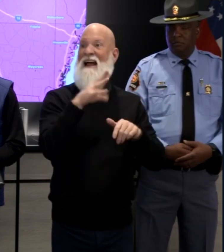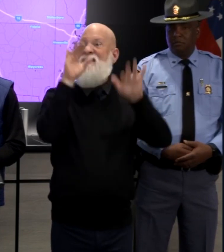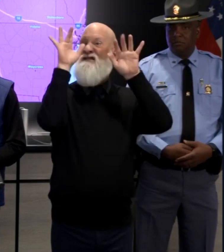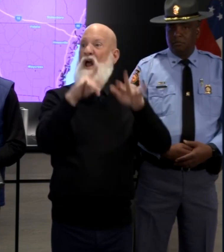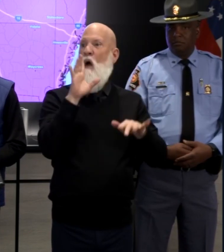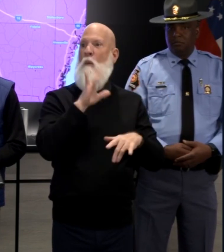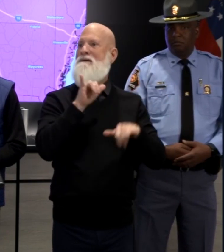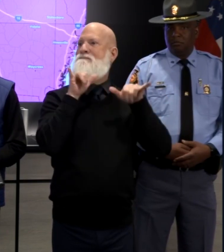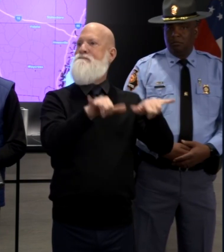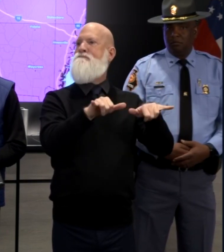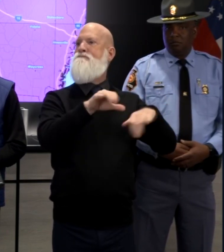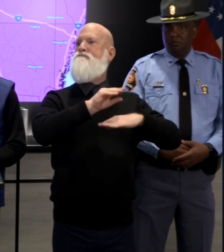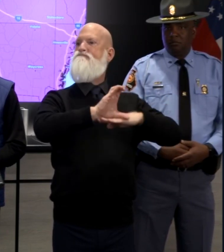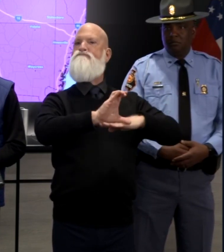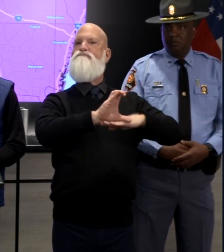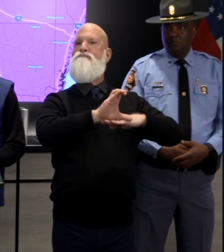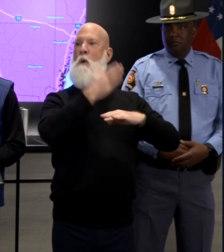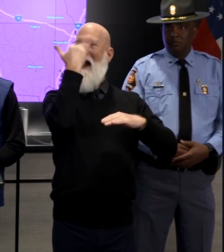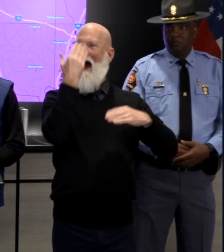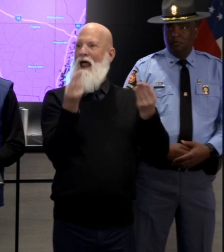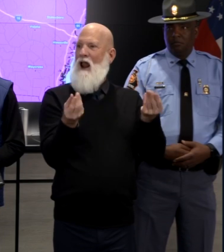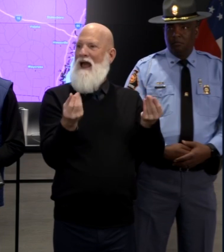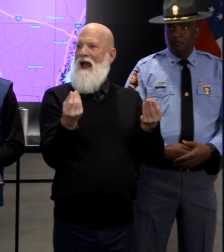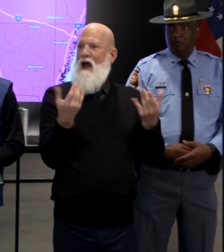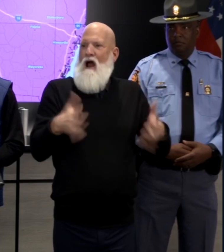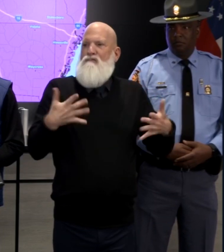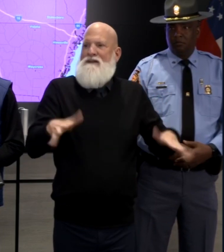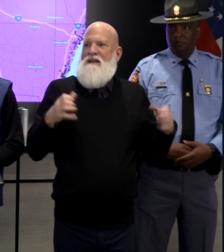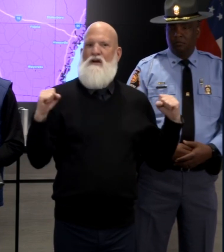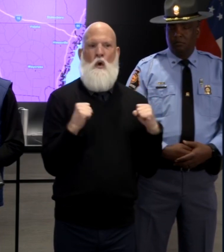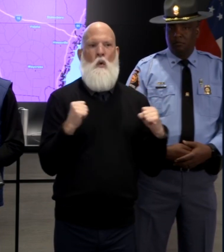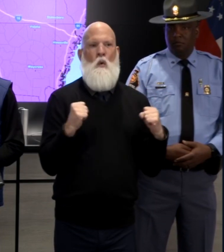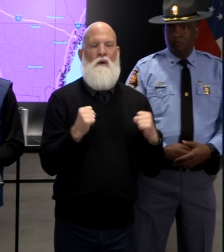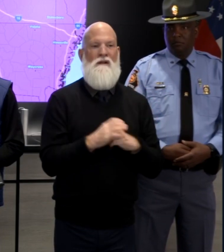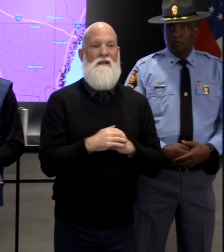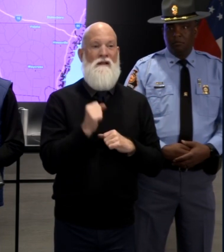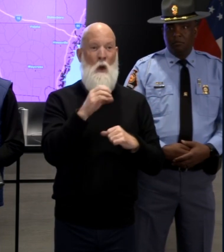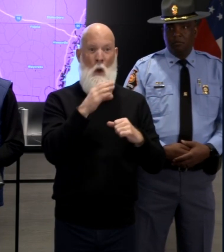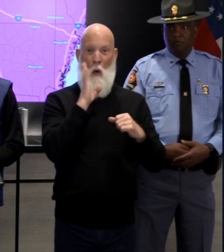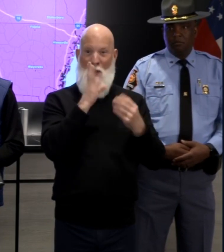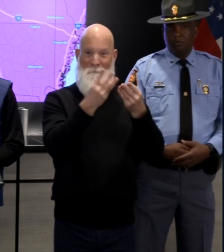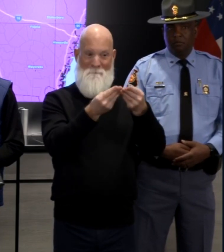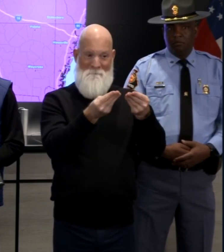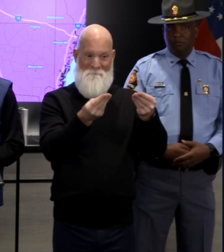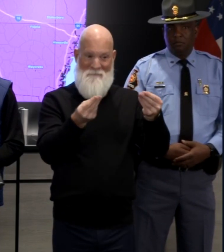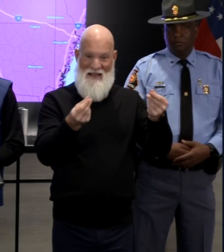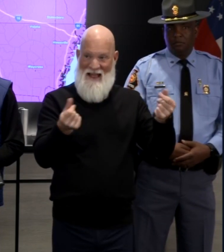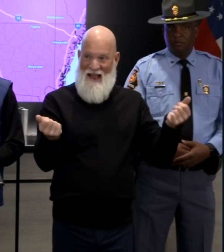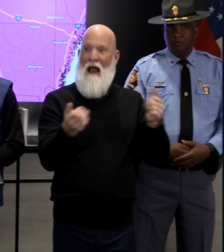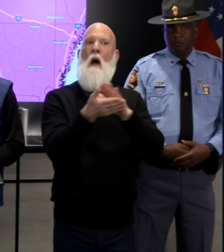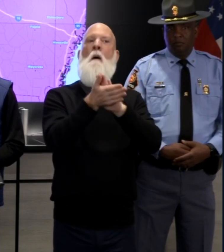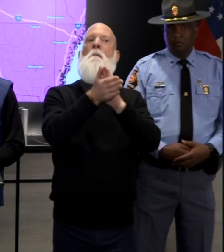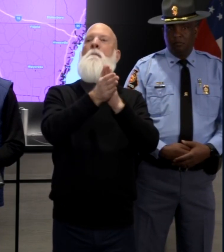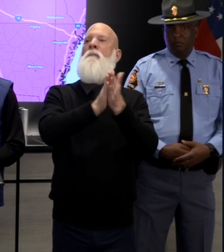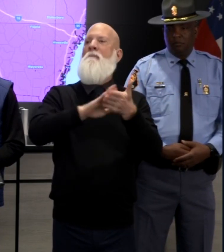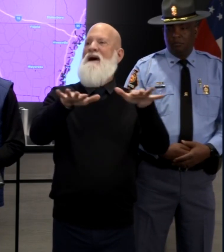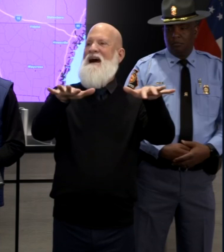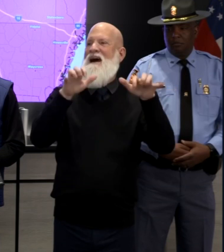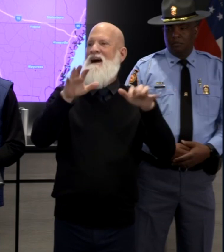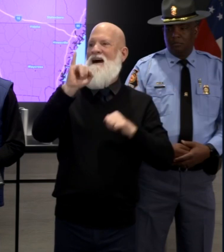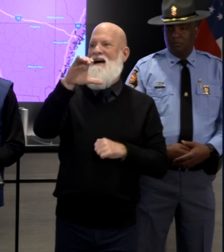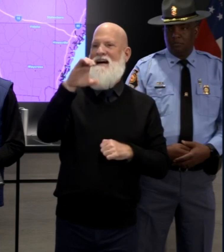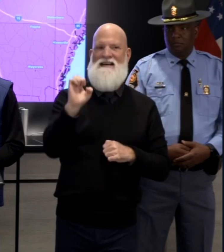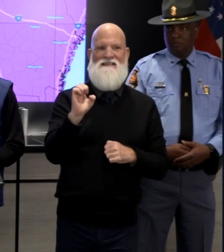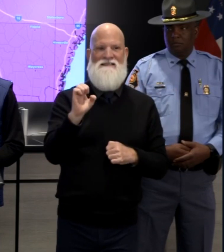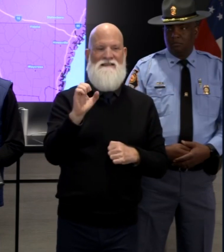ground, melts, and then refreezes, all of a sudden you're going to have a lot of chaos out there on the roadways. That's why, you know, people are